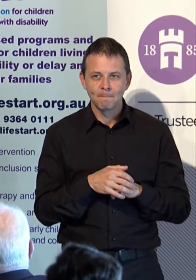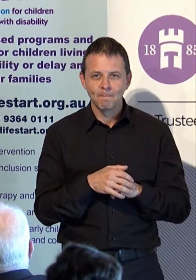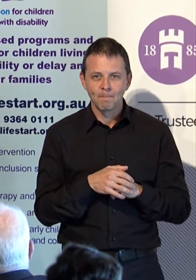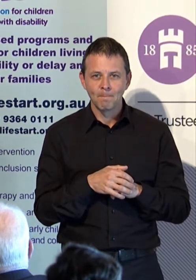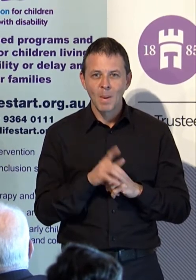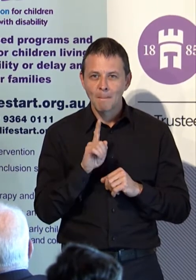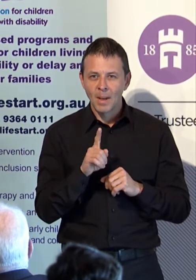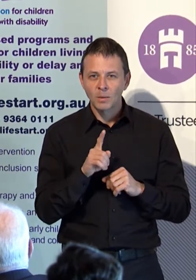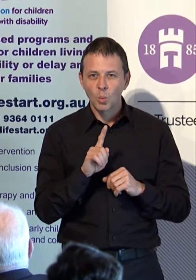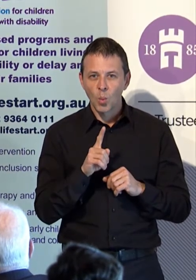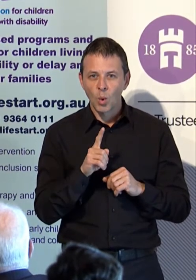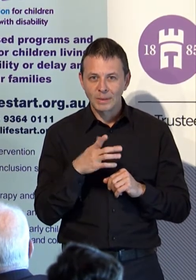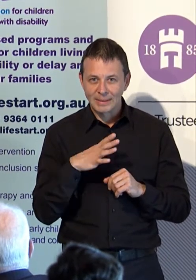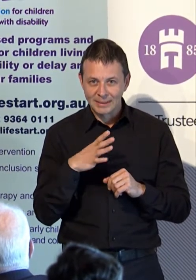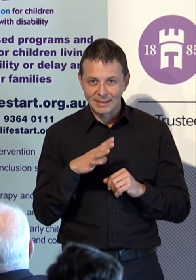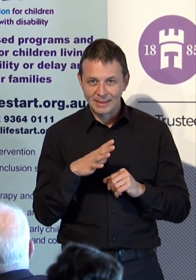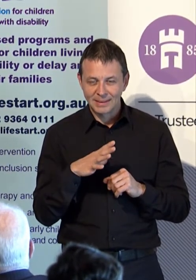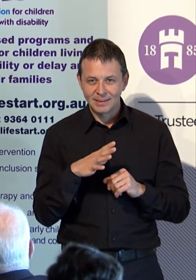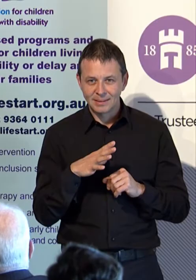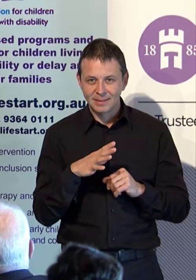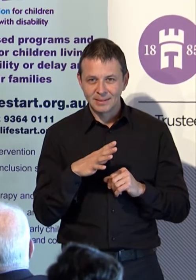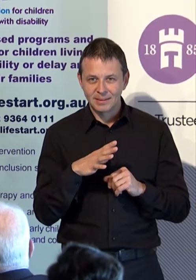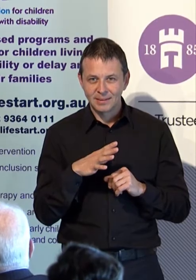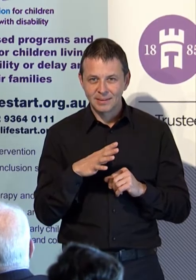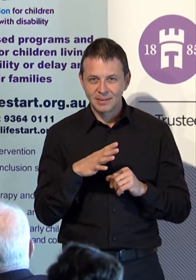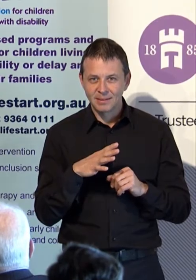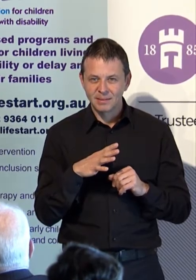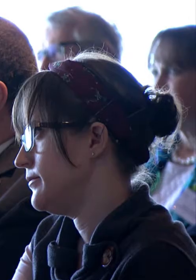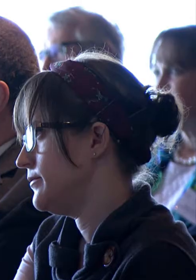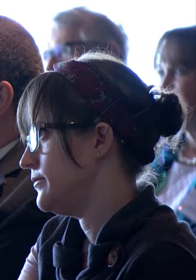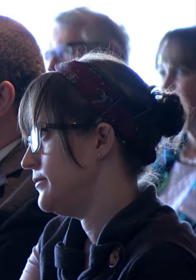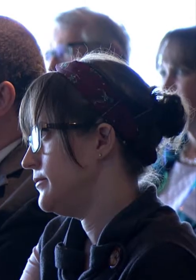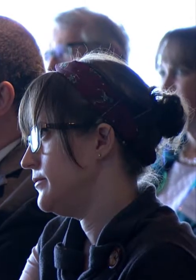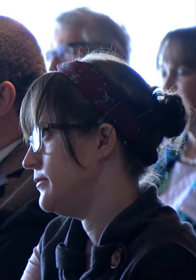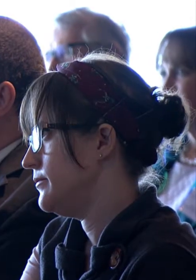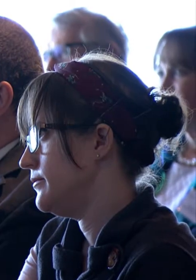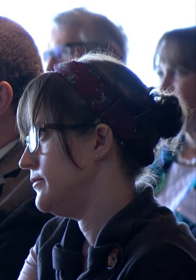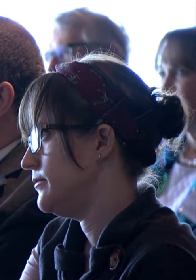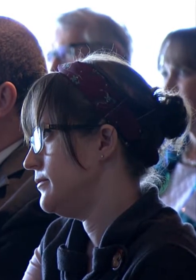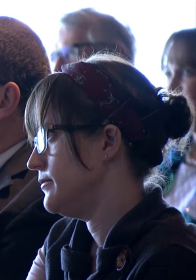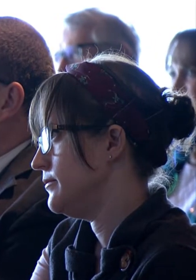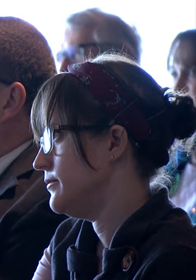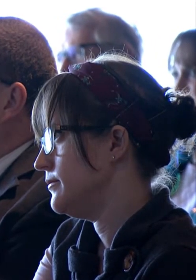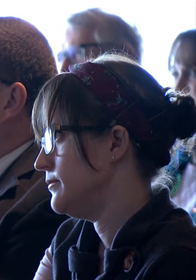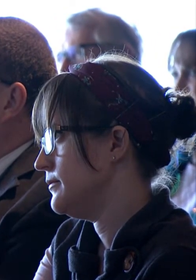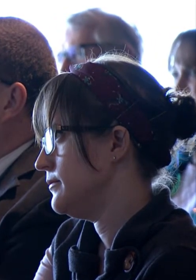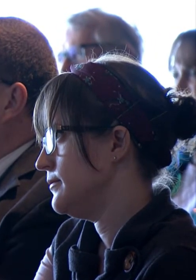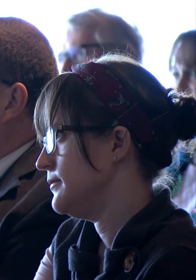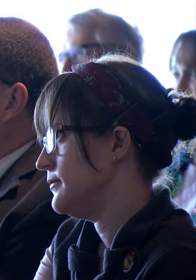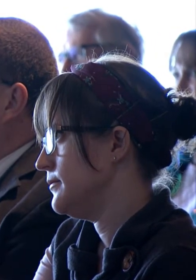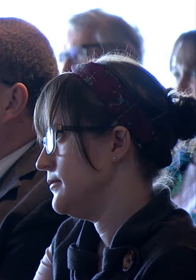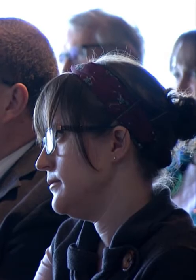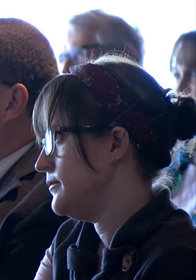we are short of, very often, not too often, but very often, is technological